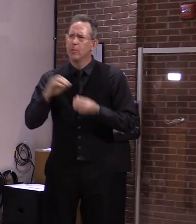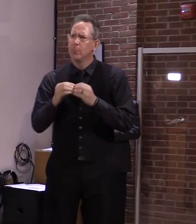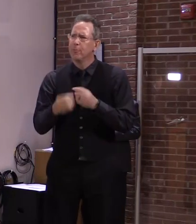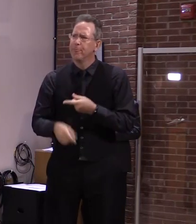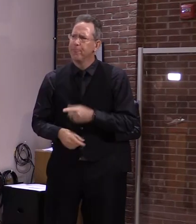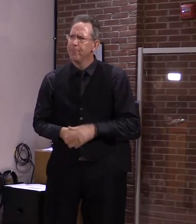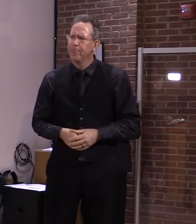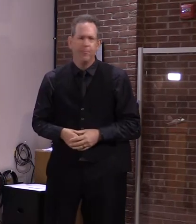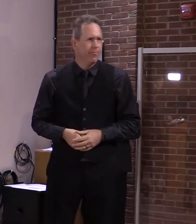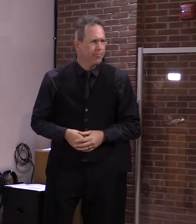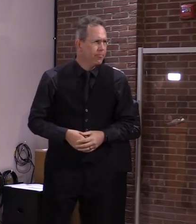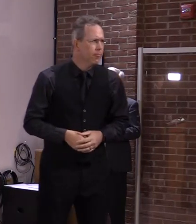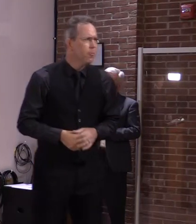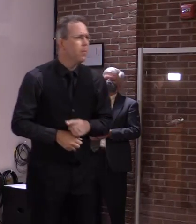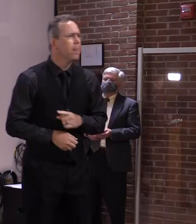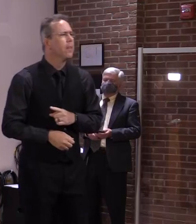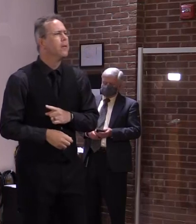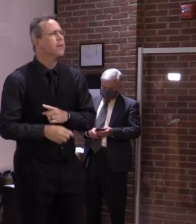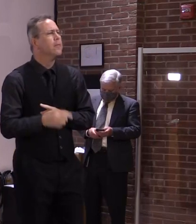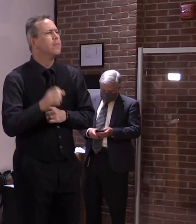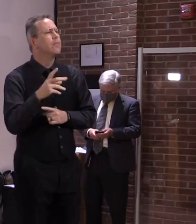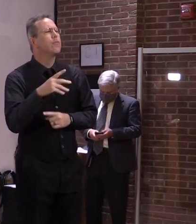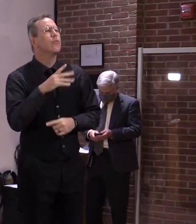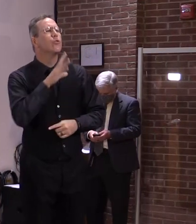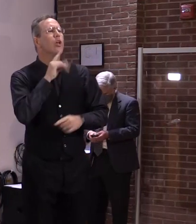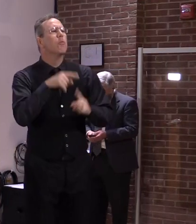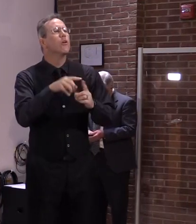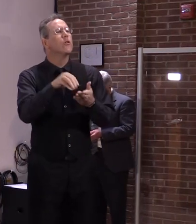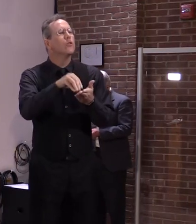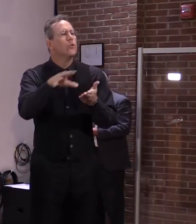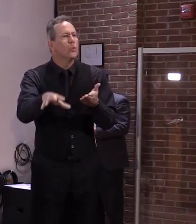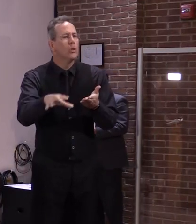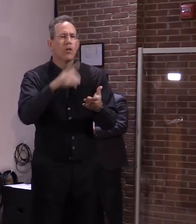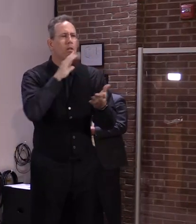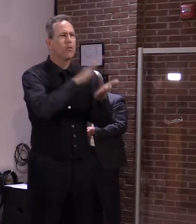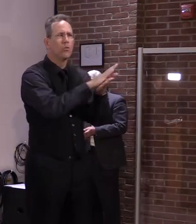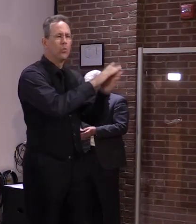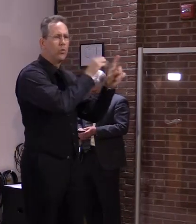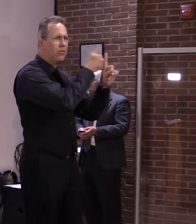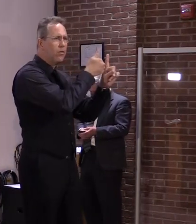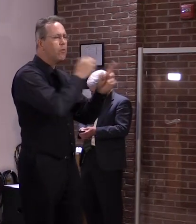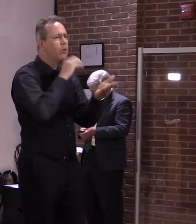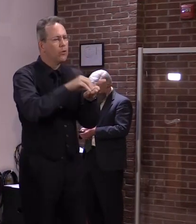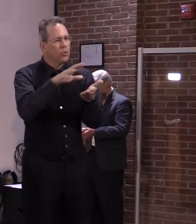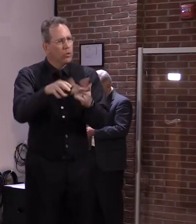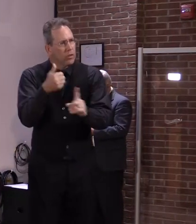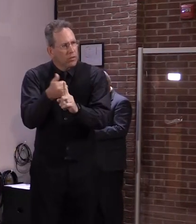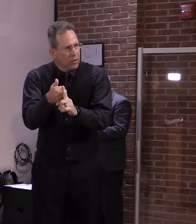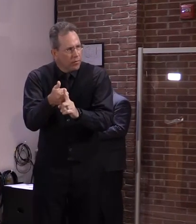schools. So that's part of the dynamic. But as we see increases